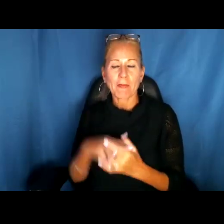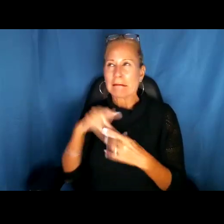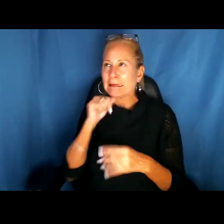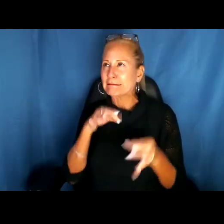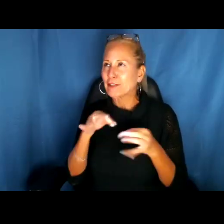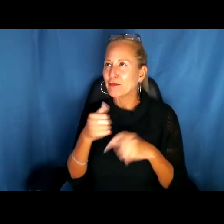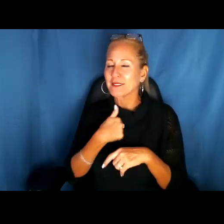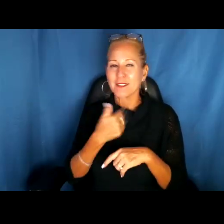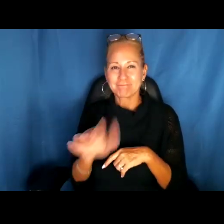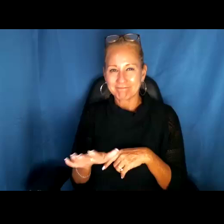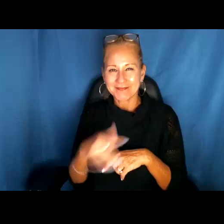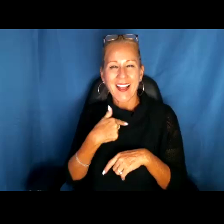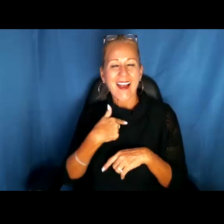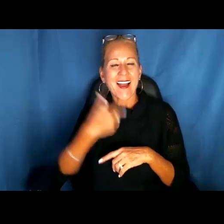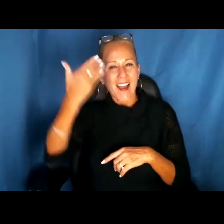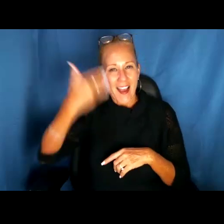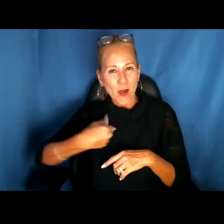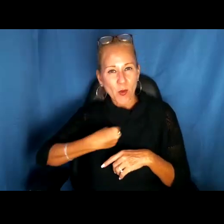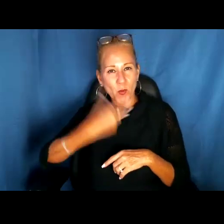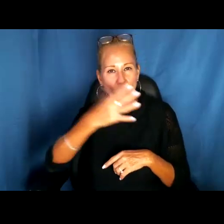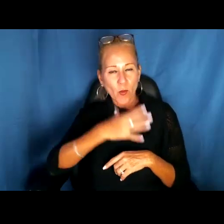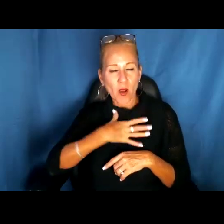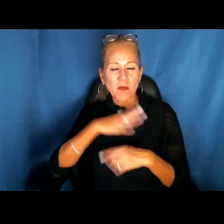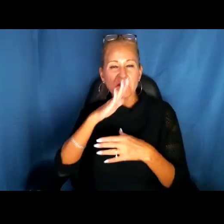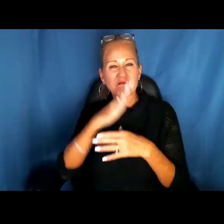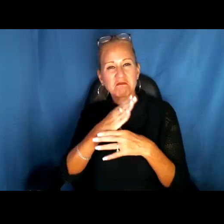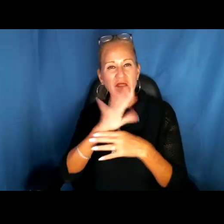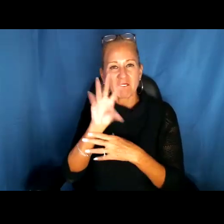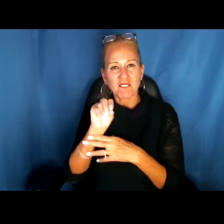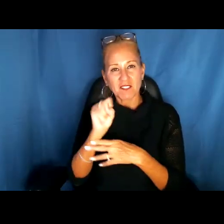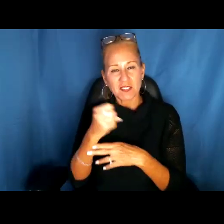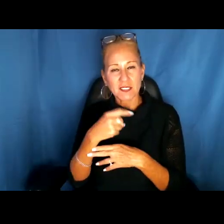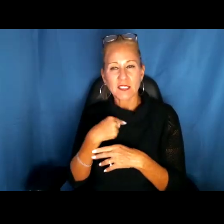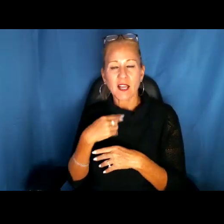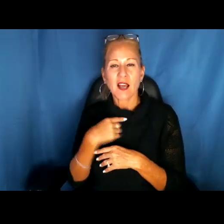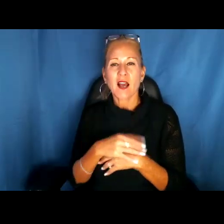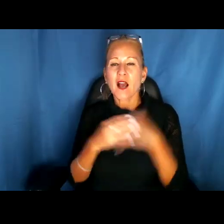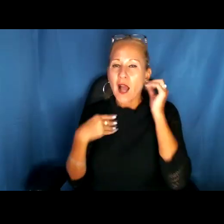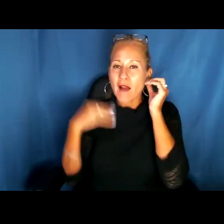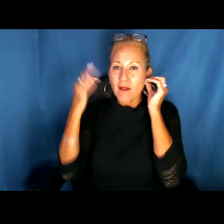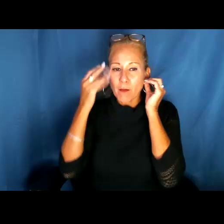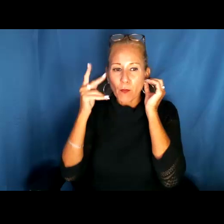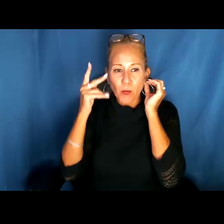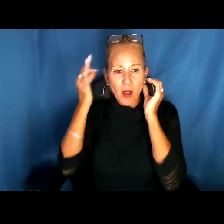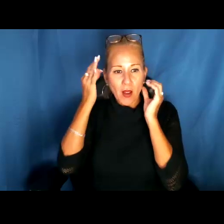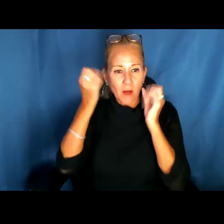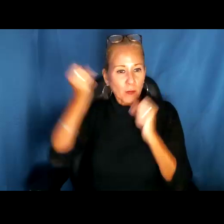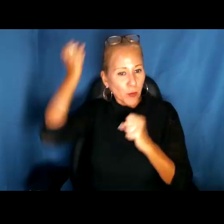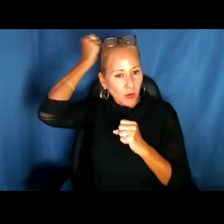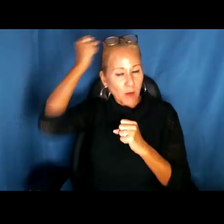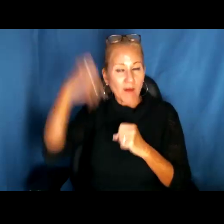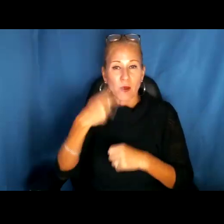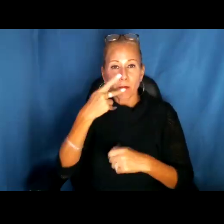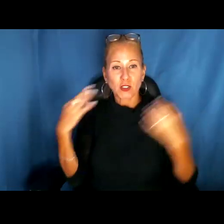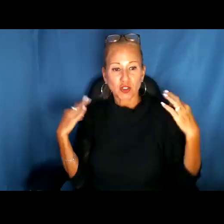description. So I am a white woman in my mid-50s. I have my purple hair pulled up. I have a pink